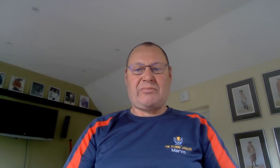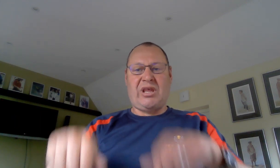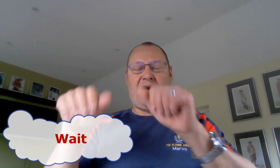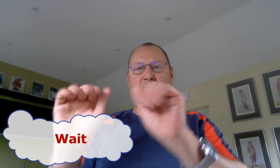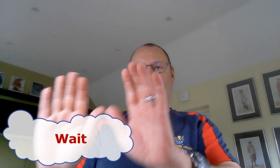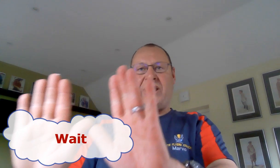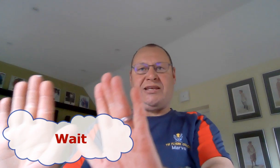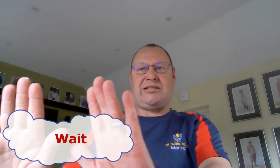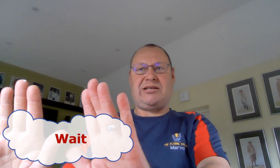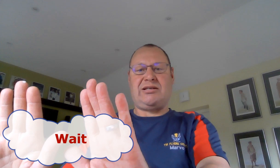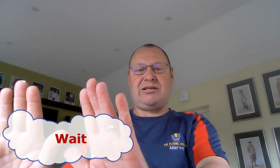Wait.